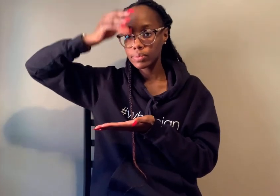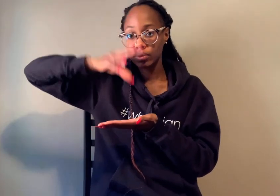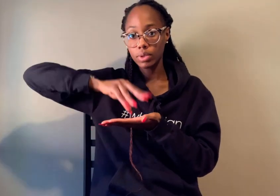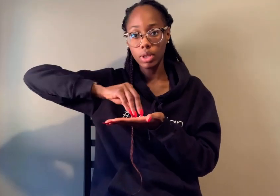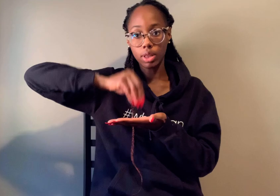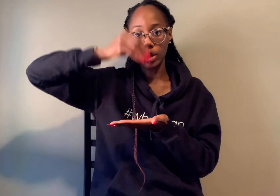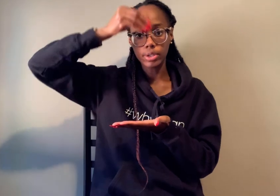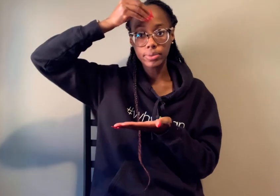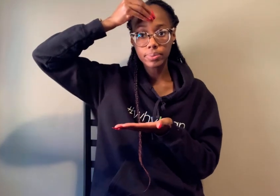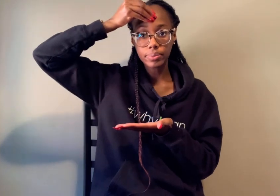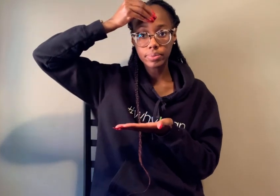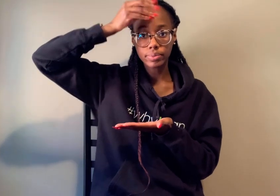Learn.